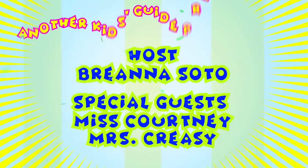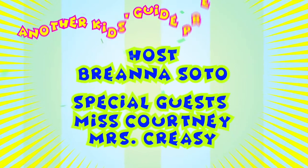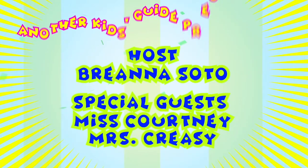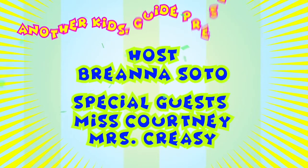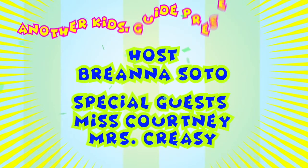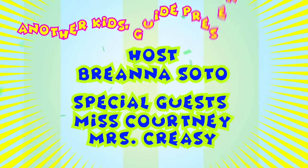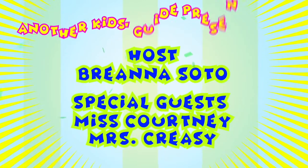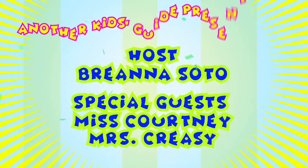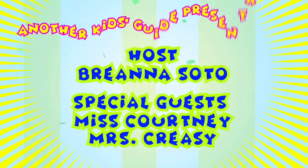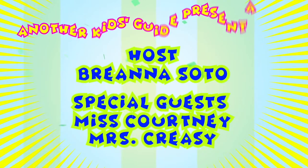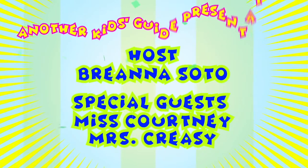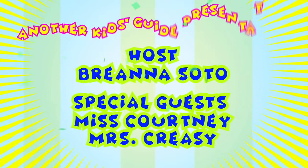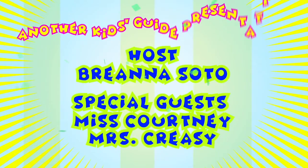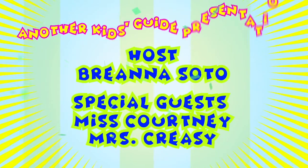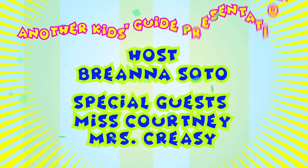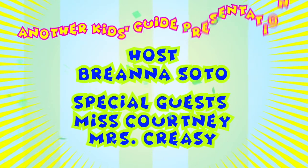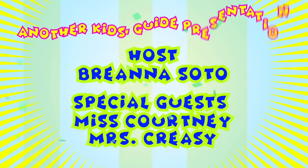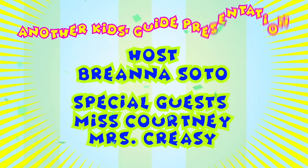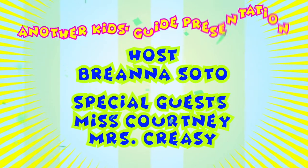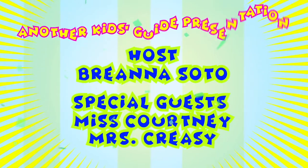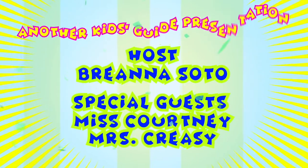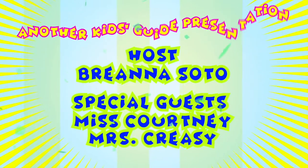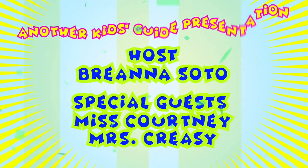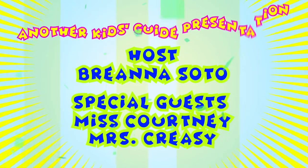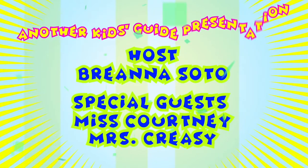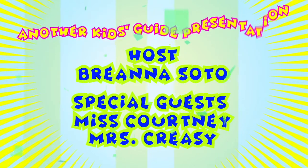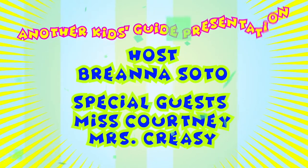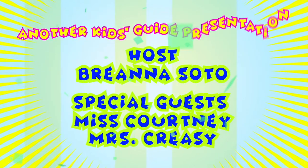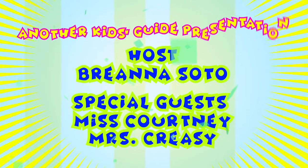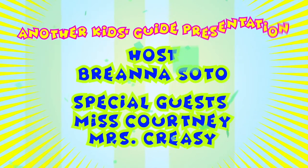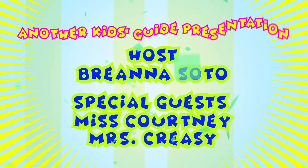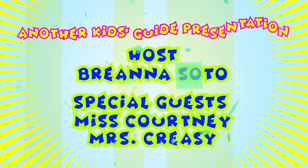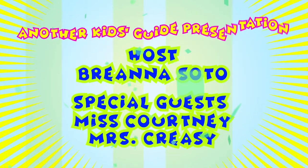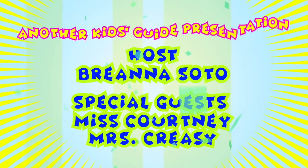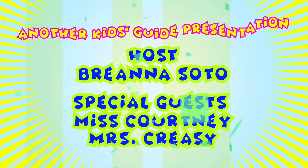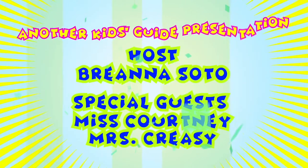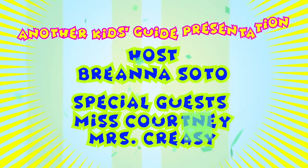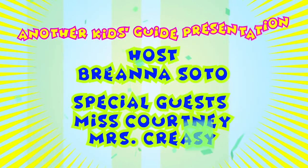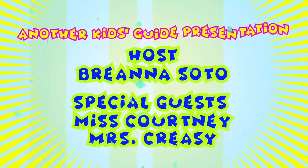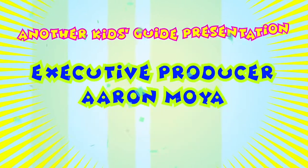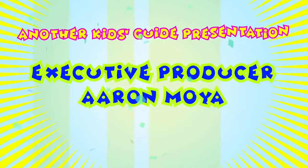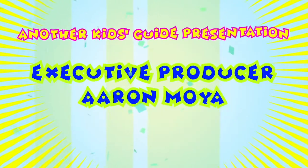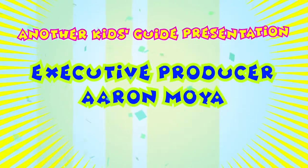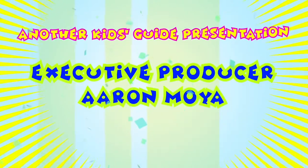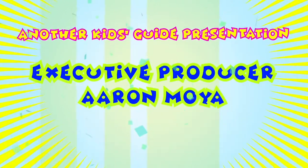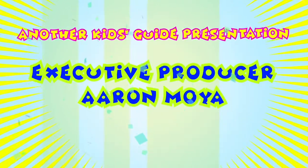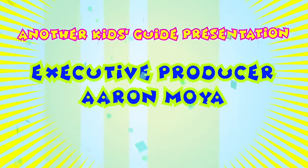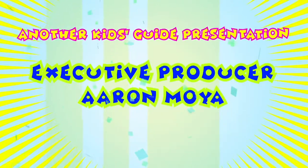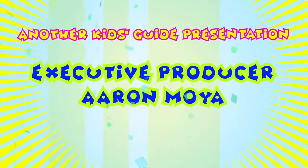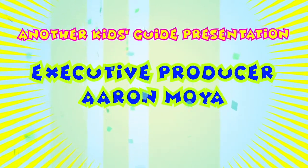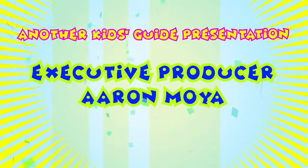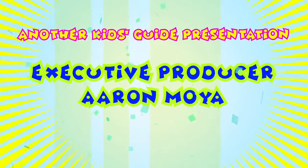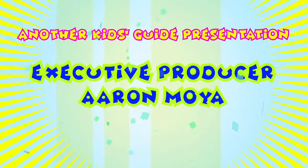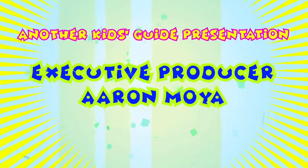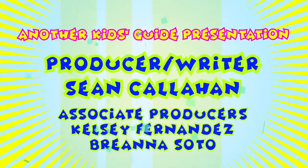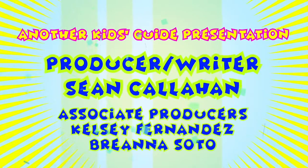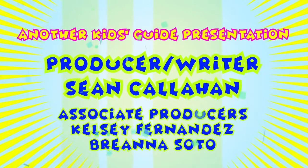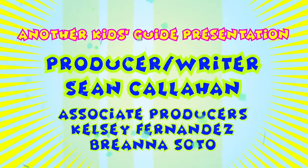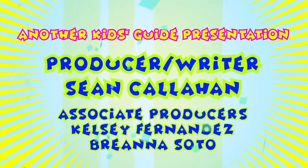Another Kids Guide presentation. Host, Breanna, SOTO. Special guests, Miss Courtney and Miss Creasy. Executive producer, MOYA. Producer and